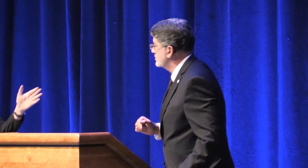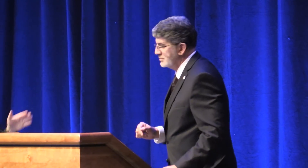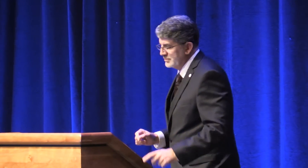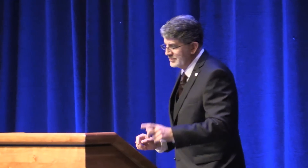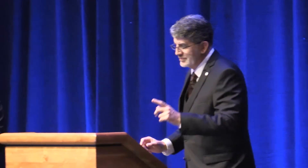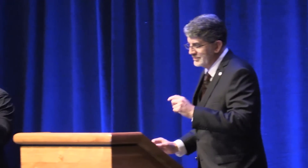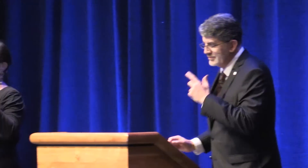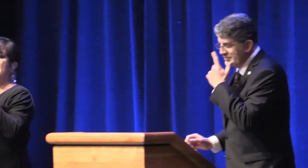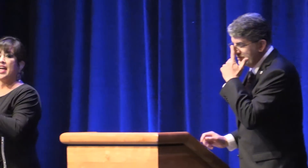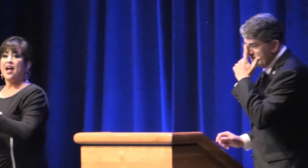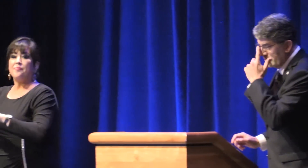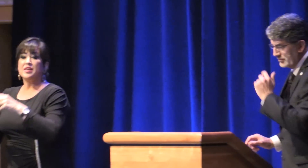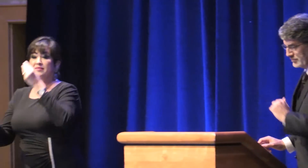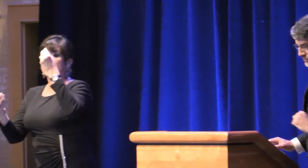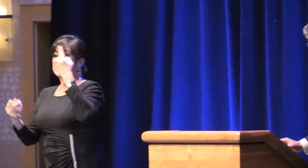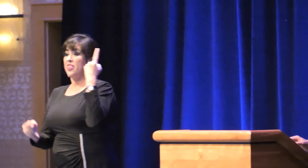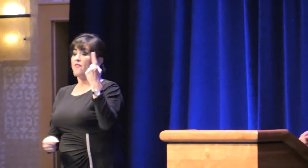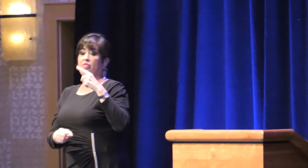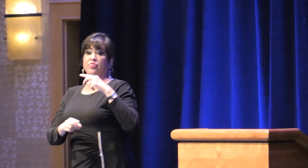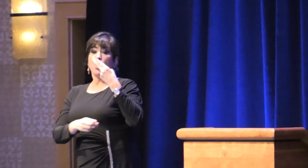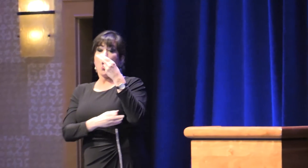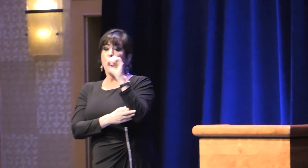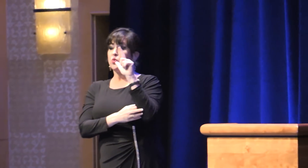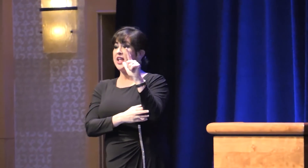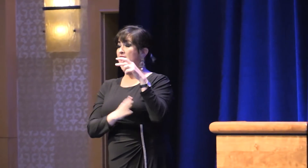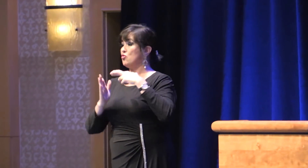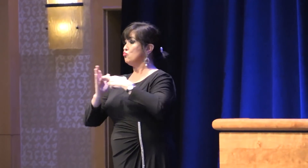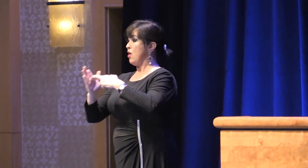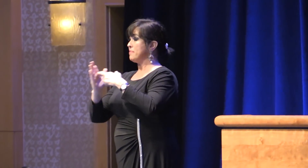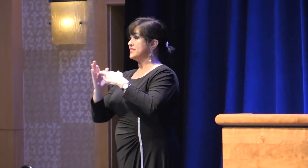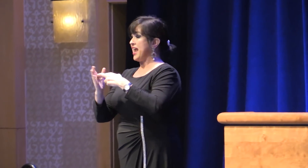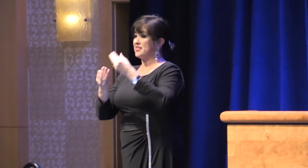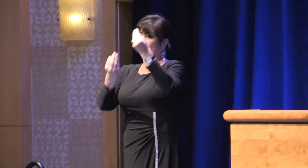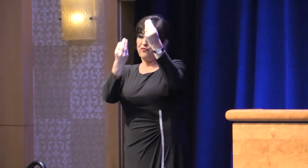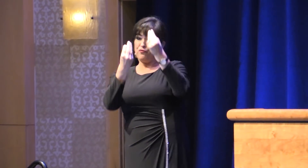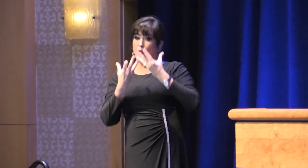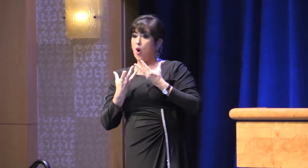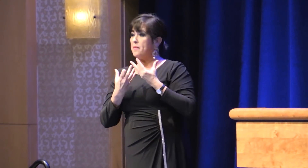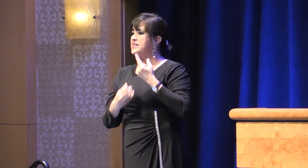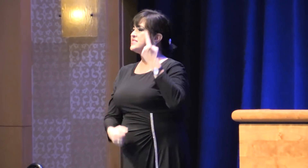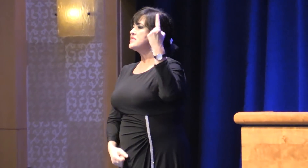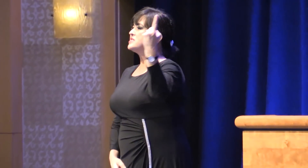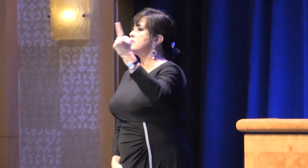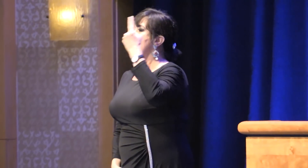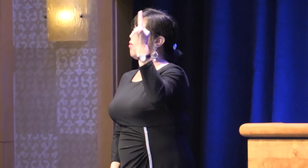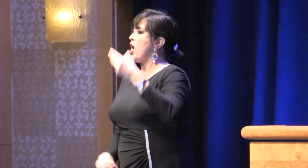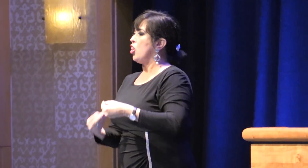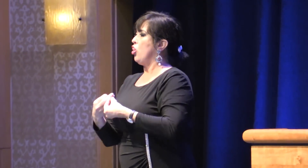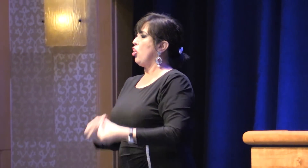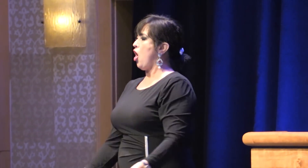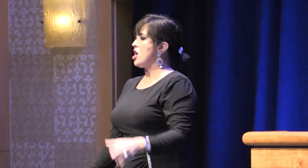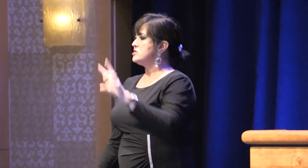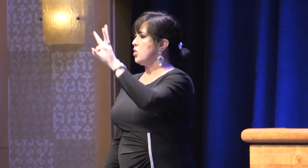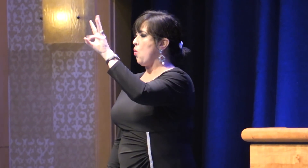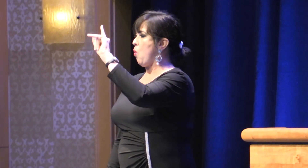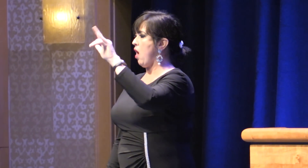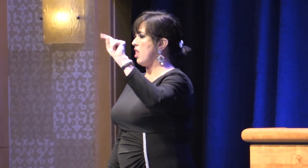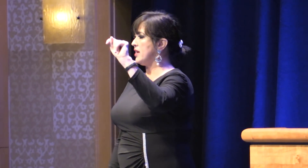TDI for our 50th anniversary. And the hotel representatives let us know that someone